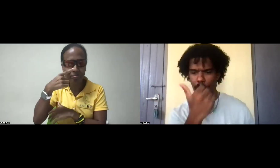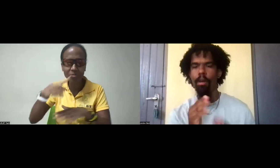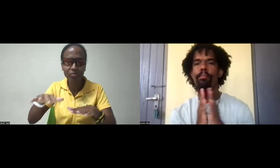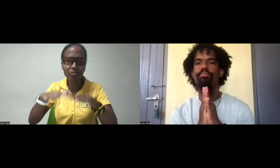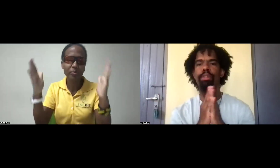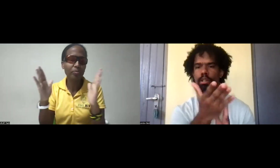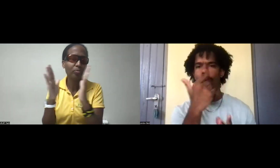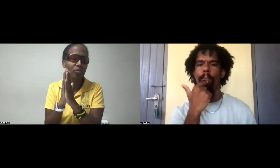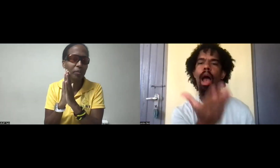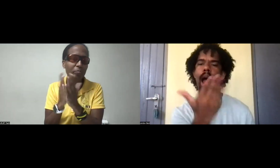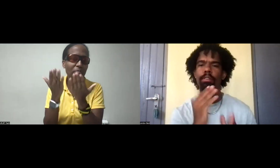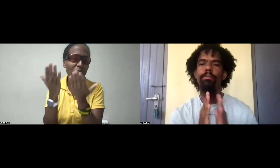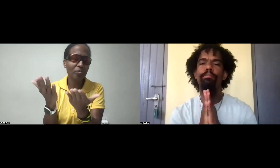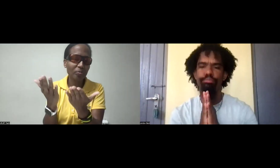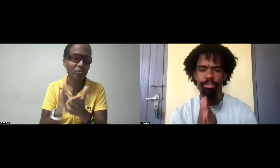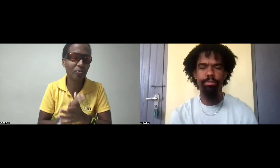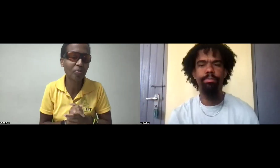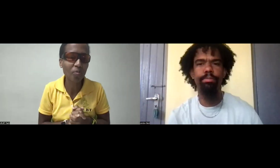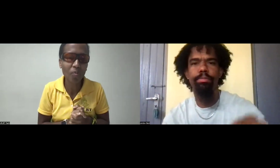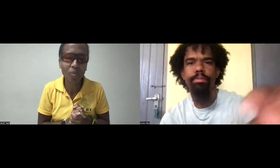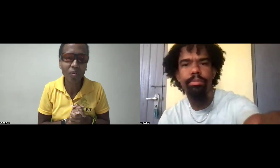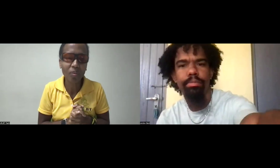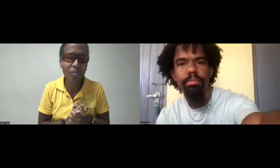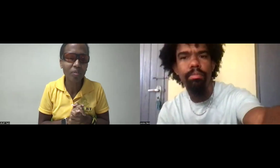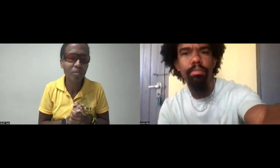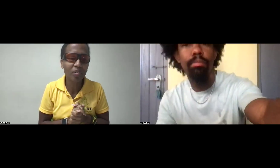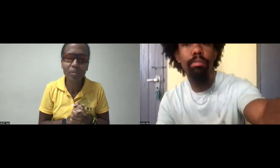to sign in. Clifton to do the opening prayer.